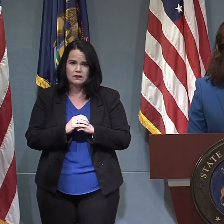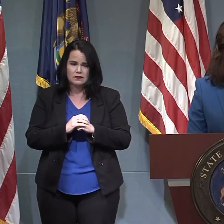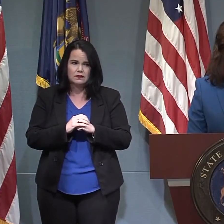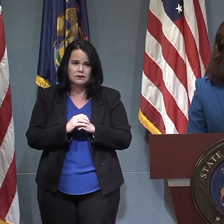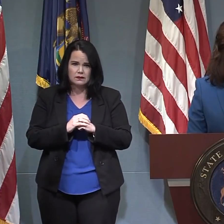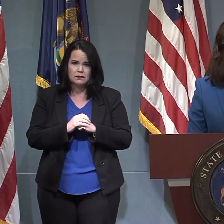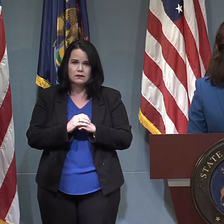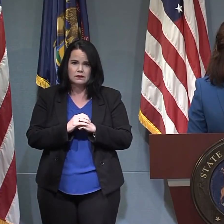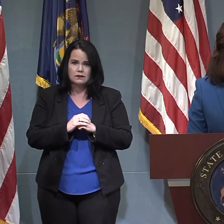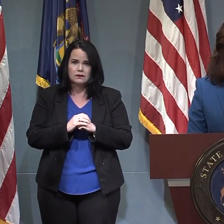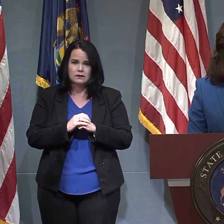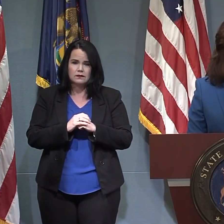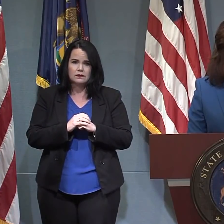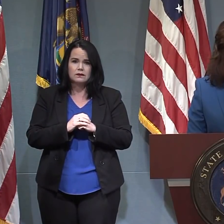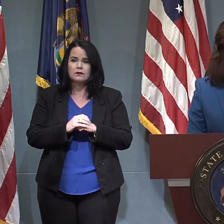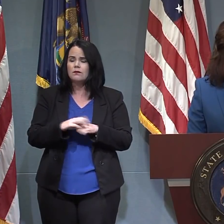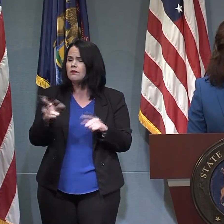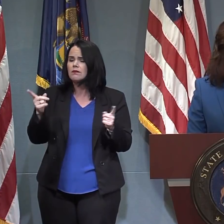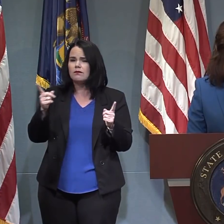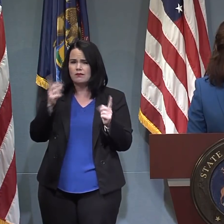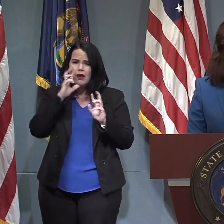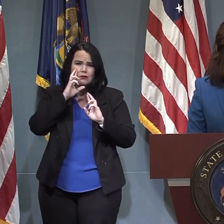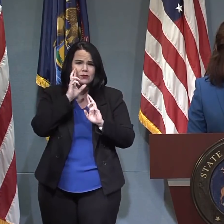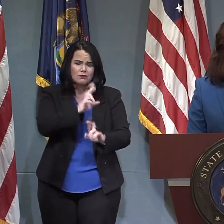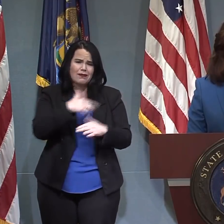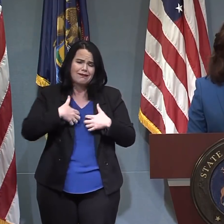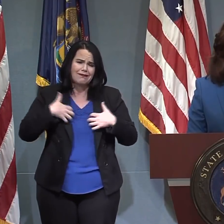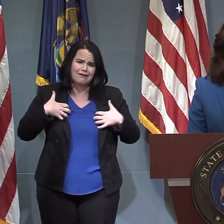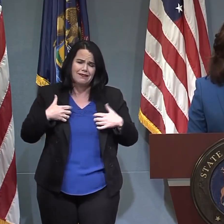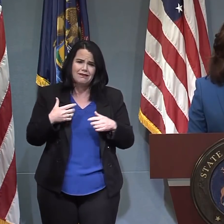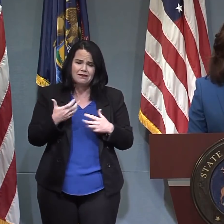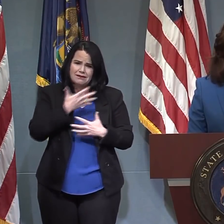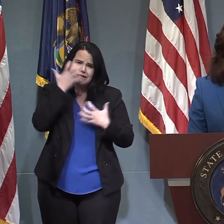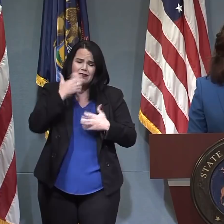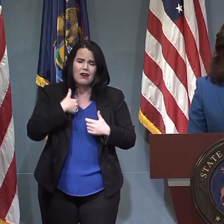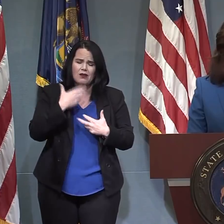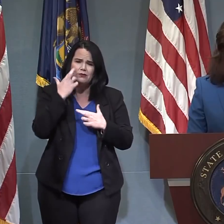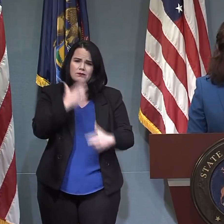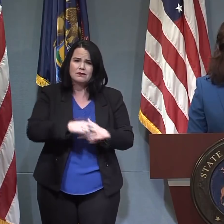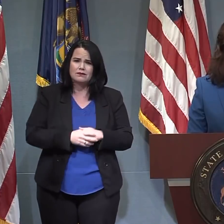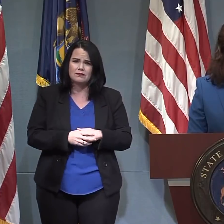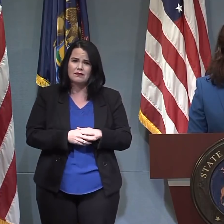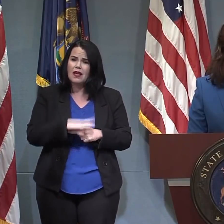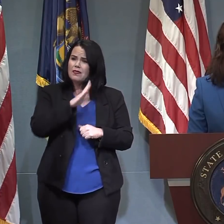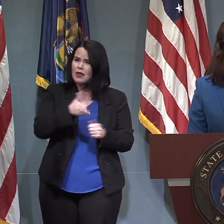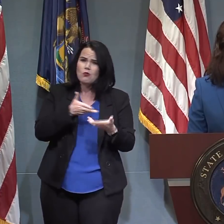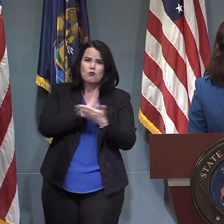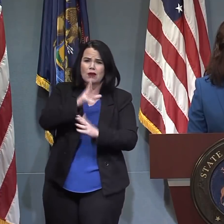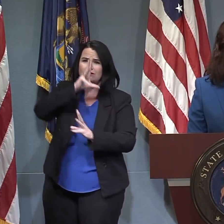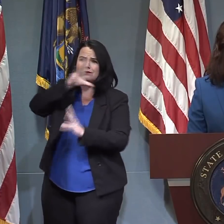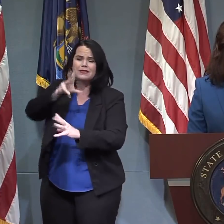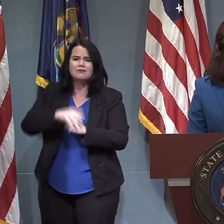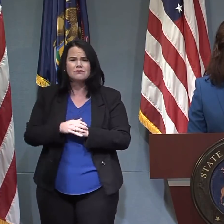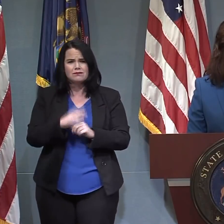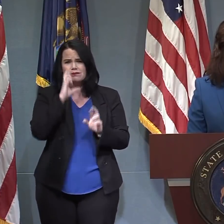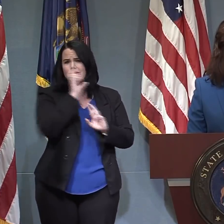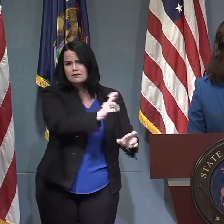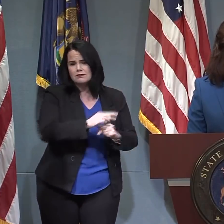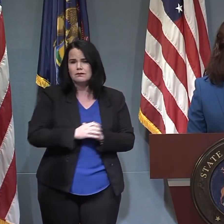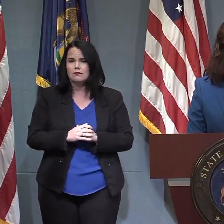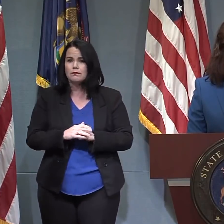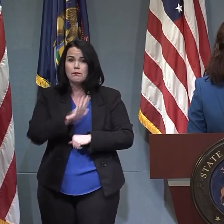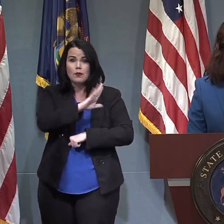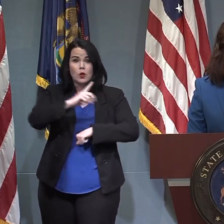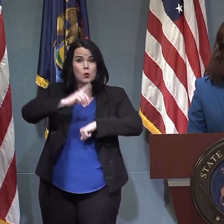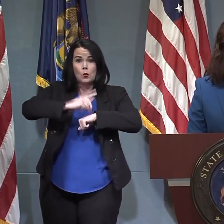to speak out. Their freedom of speech is something that I respect. But they have a duty to do it in a way that doesn't